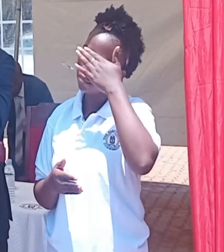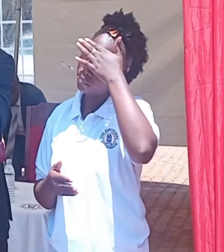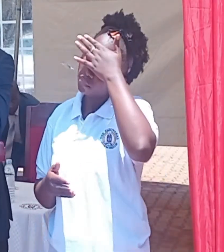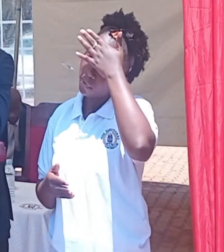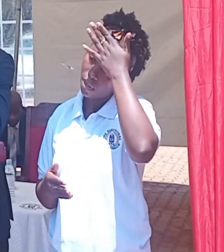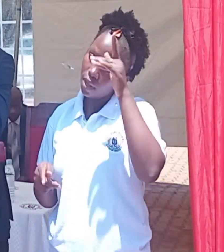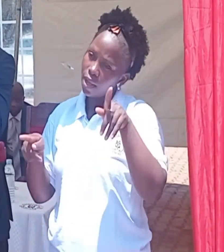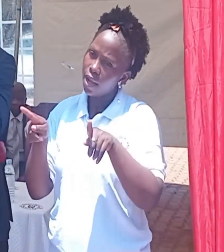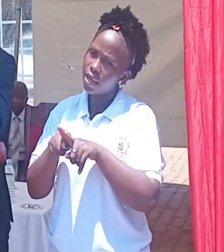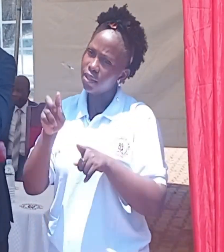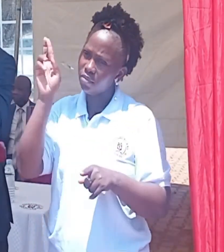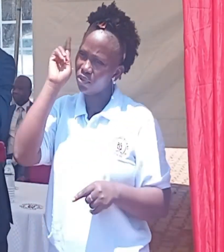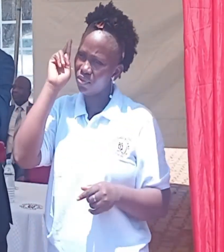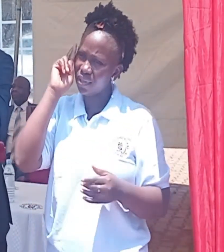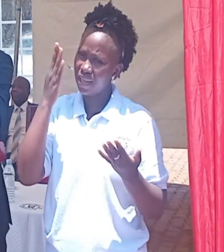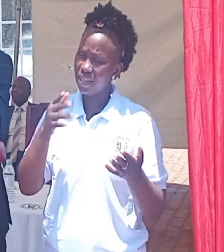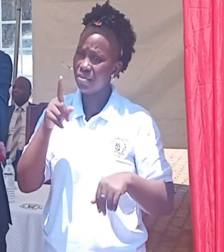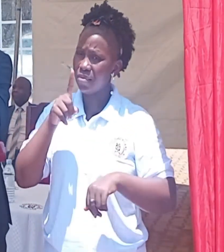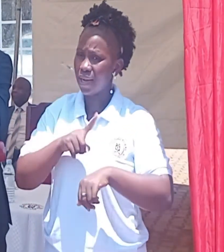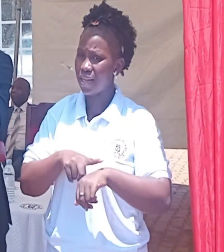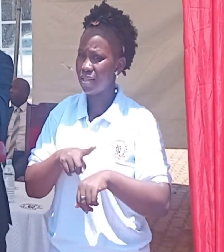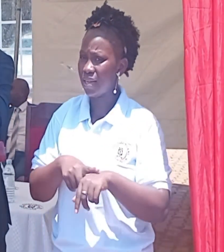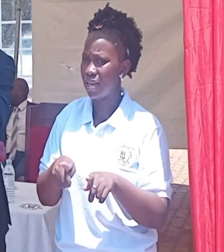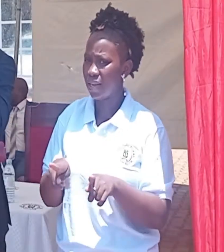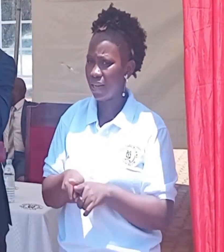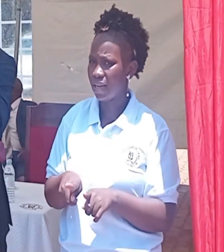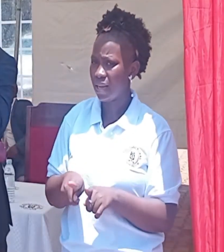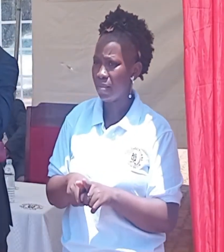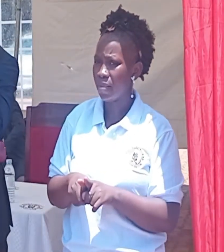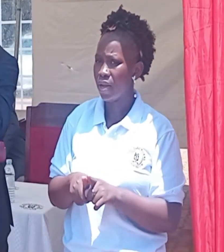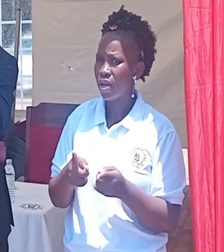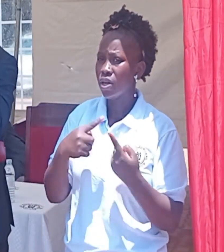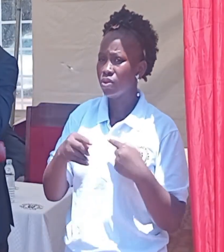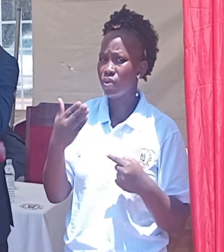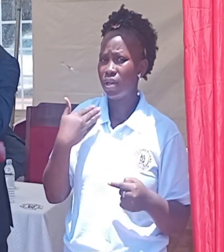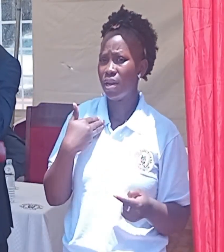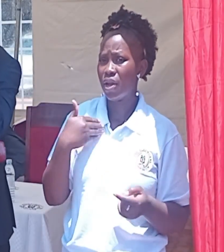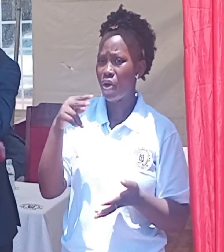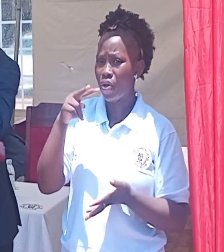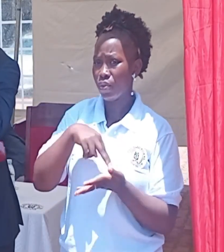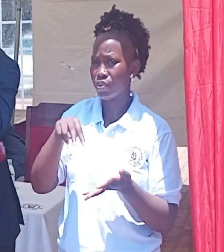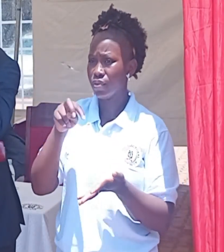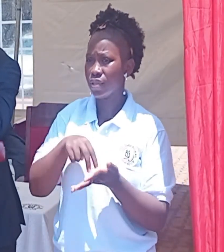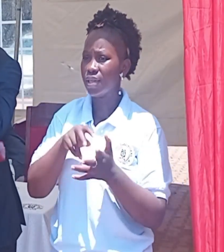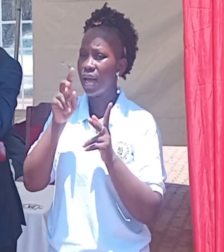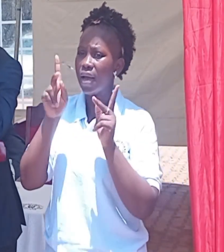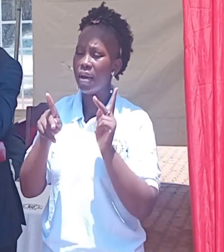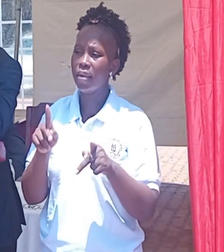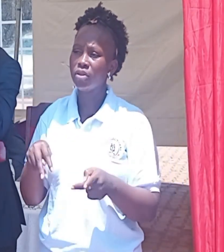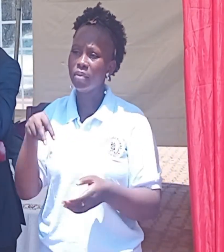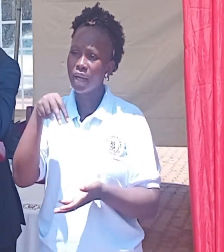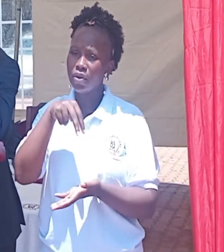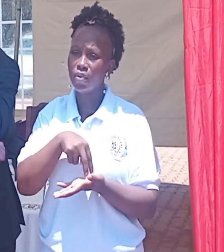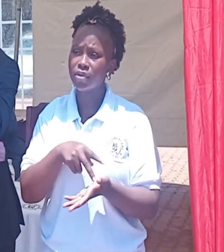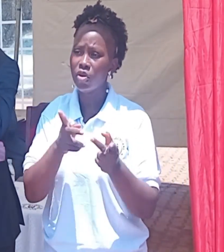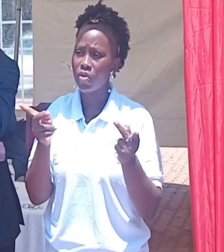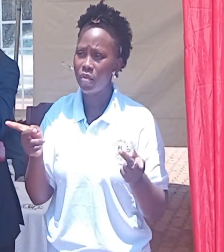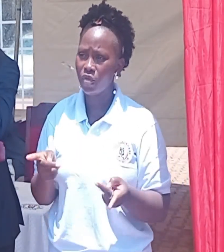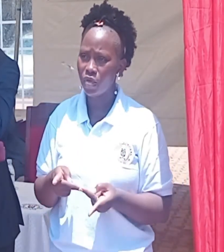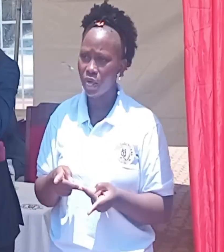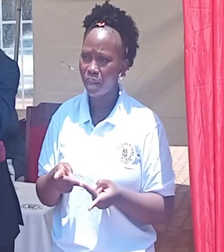Ate mujjukire nti mu kaseera ke kamu tulina okusunsulamu abagenda kwesimbawo ku